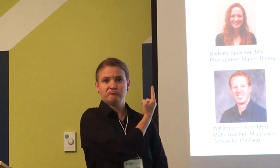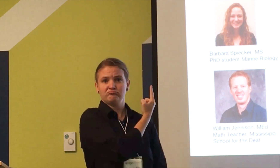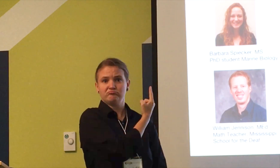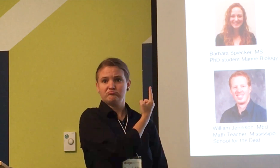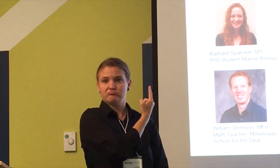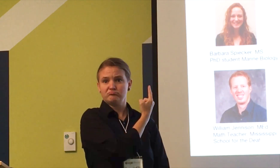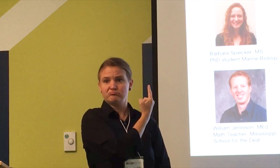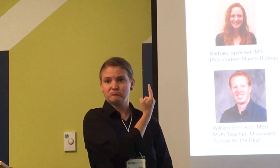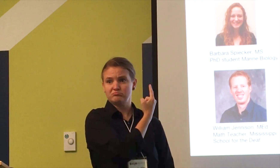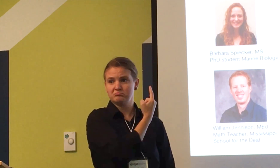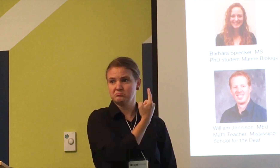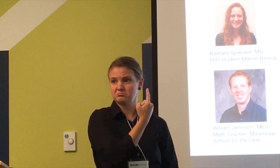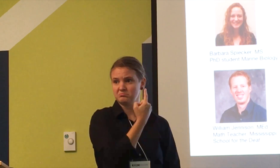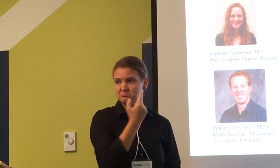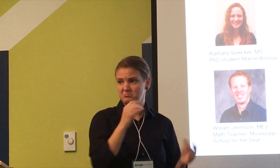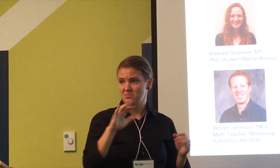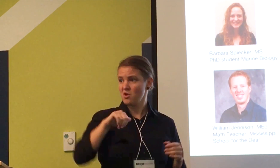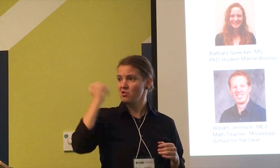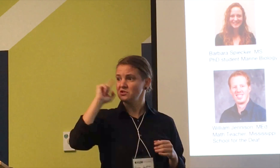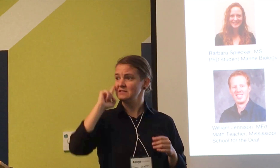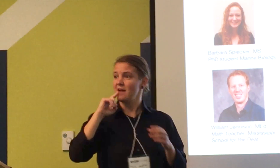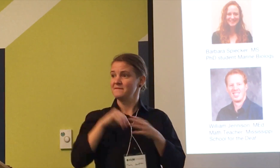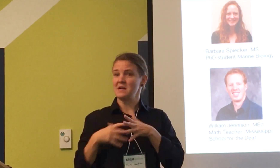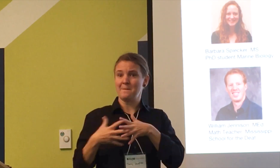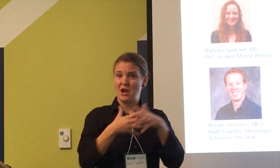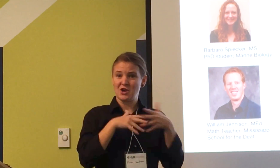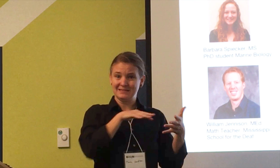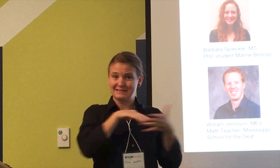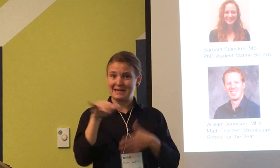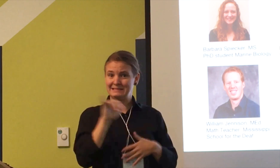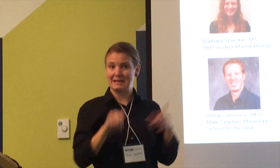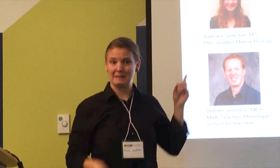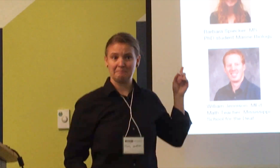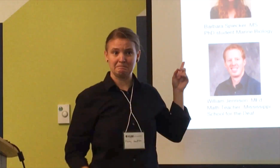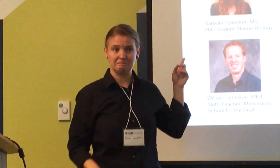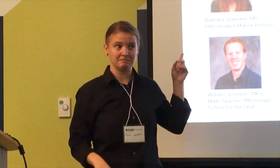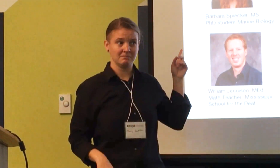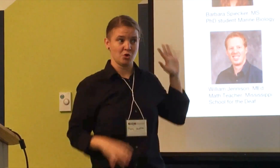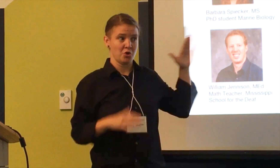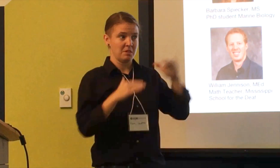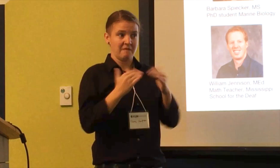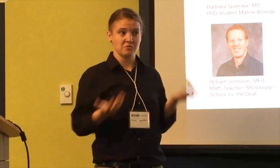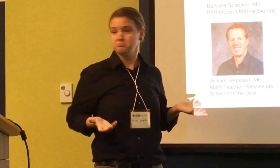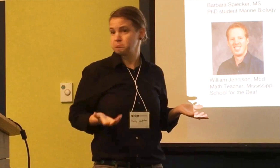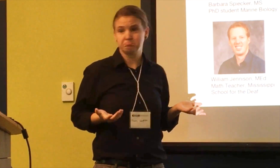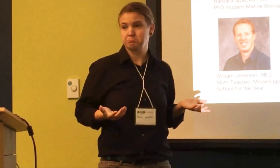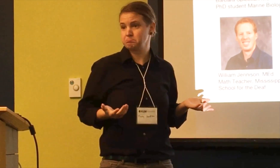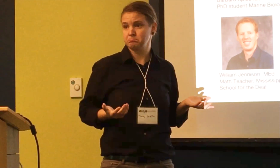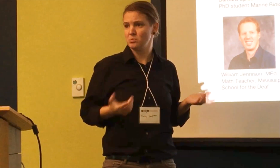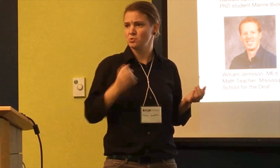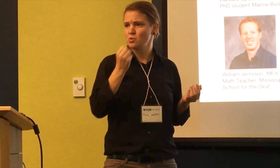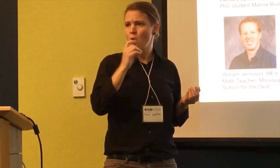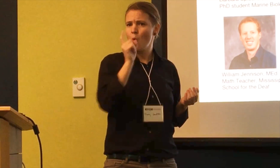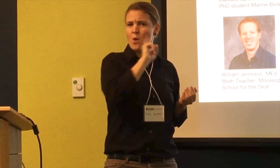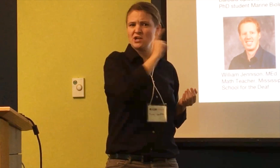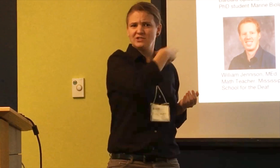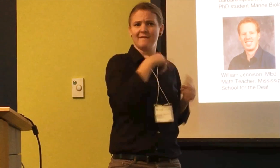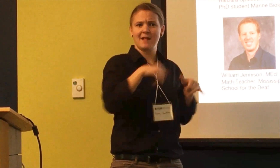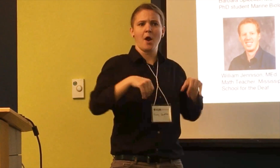change at Oregon State University as the only deaf student there who's studying marine biology at her level,